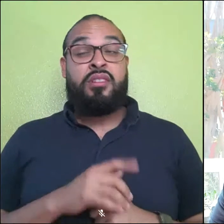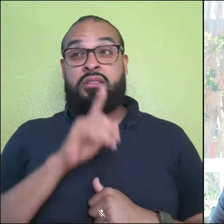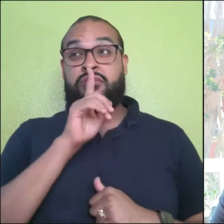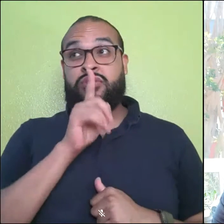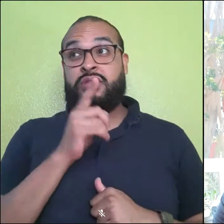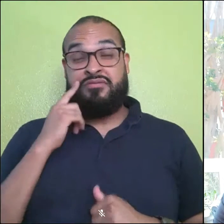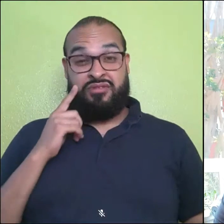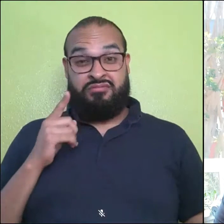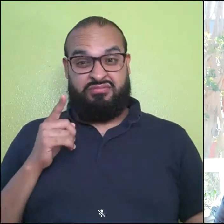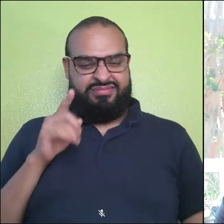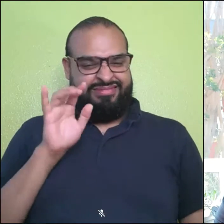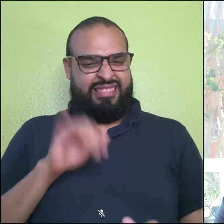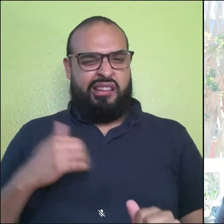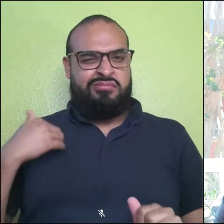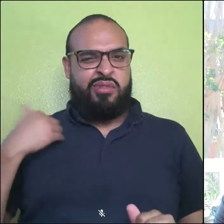experienced that.